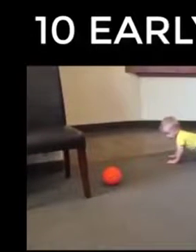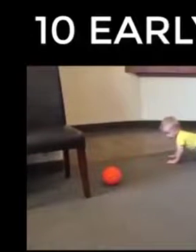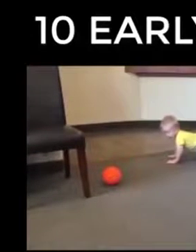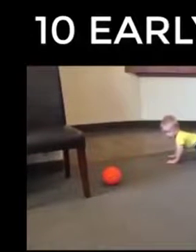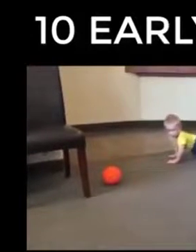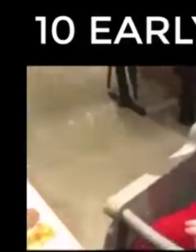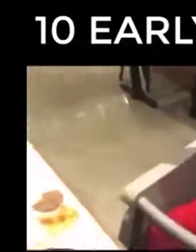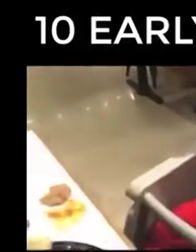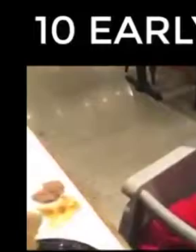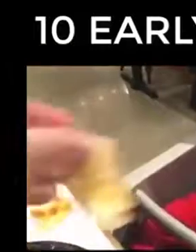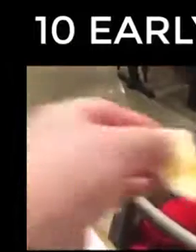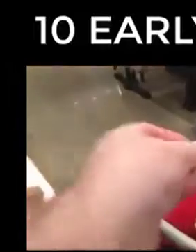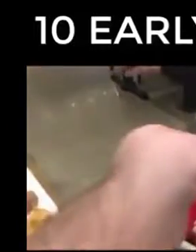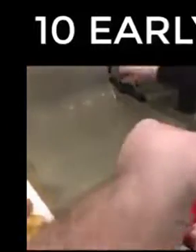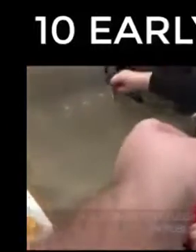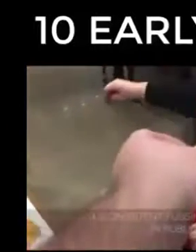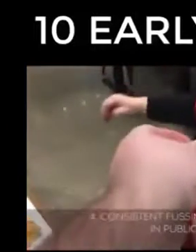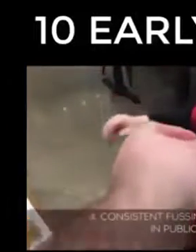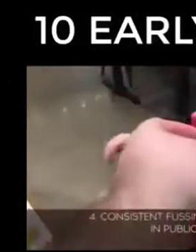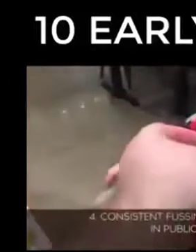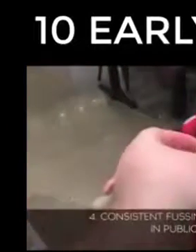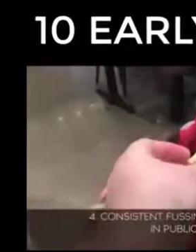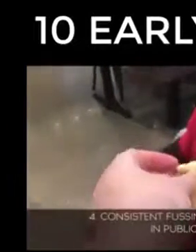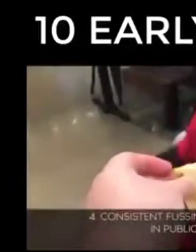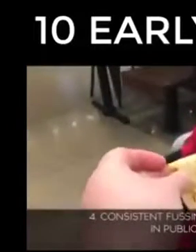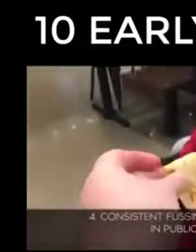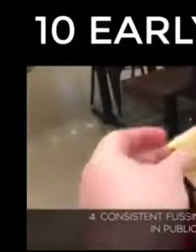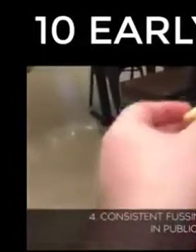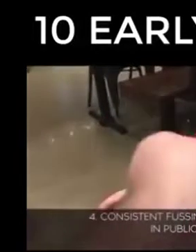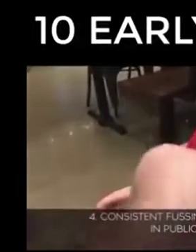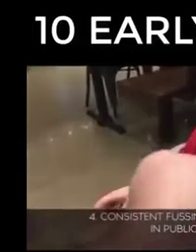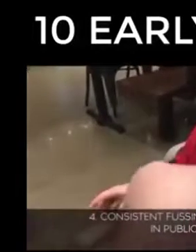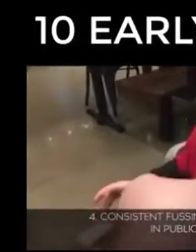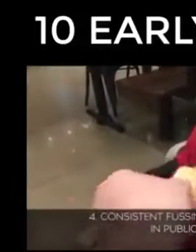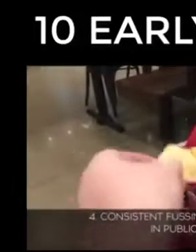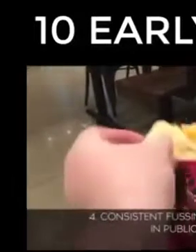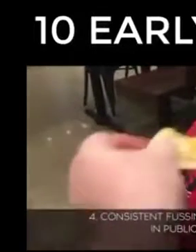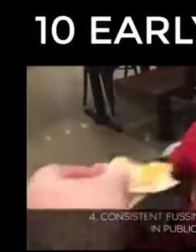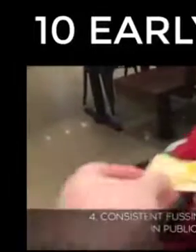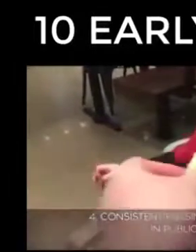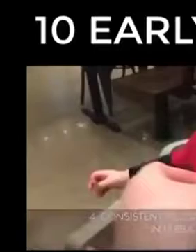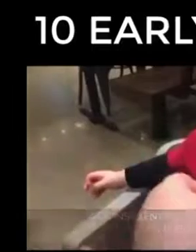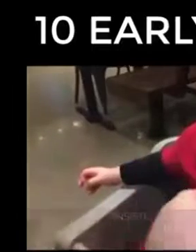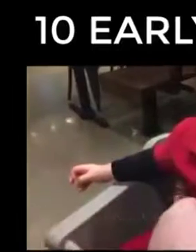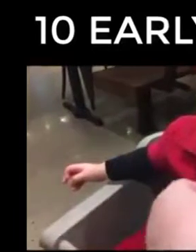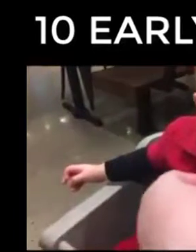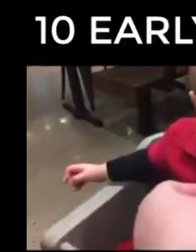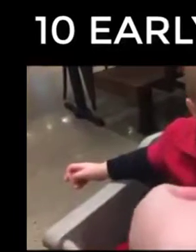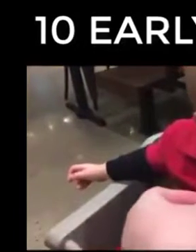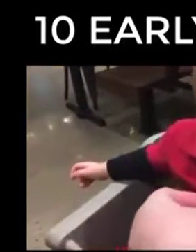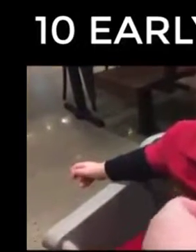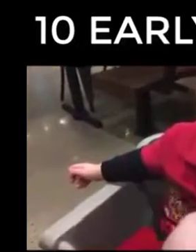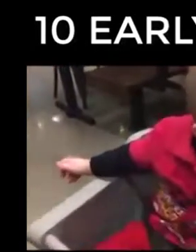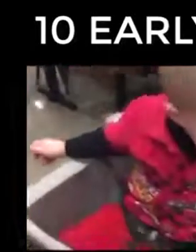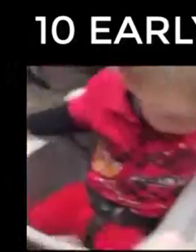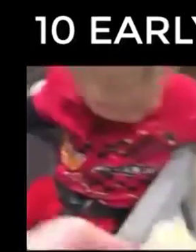bad. This fourth example may not seem so odd to parents and others. After all, hasn't every kid been fussy in public at some point? But